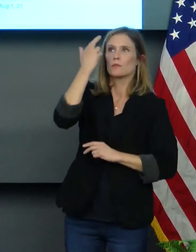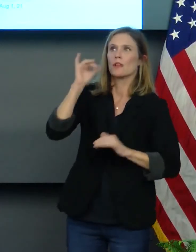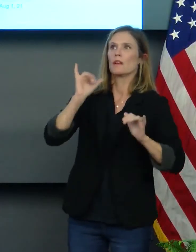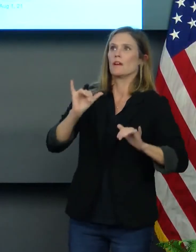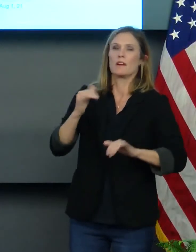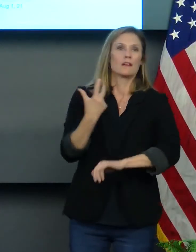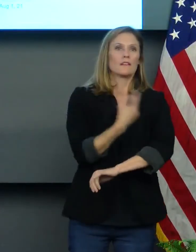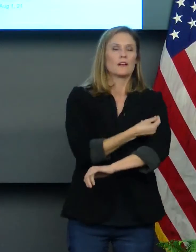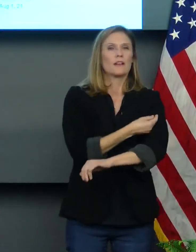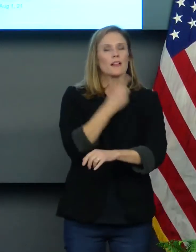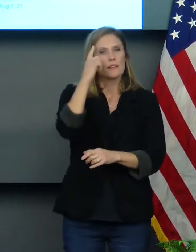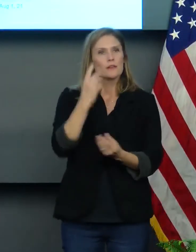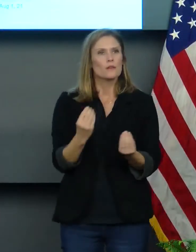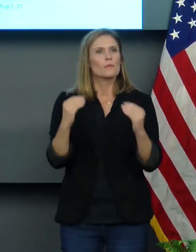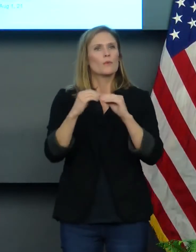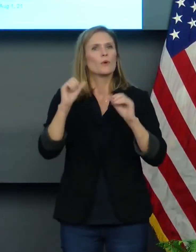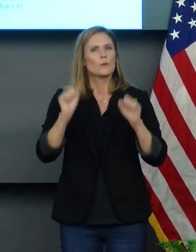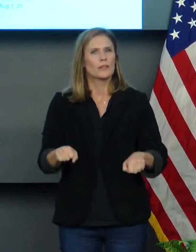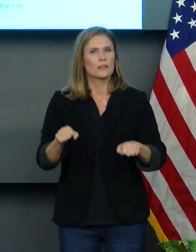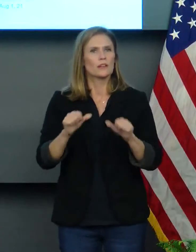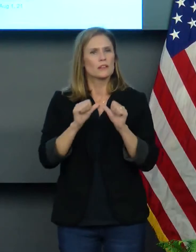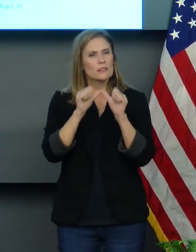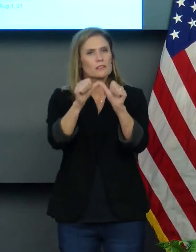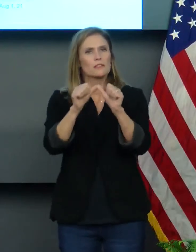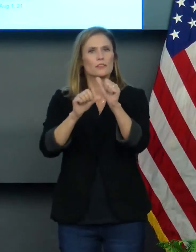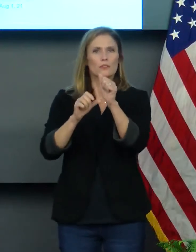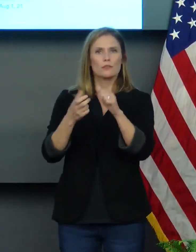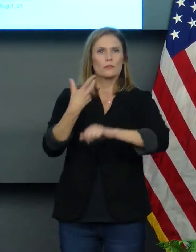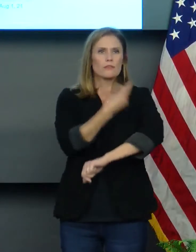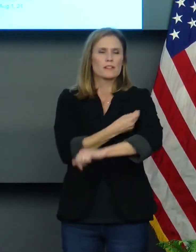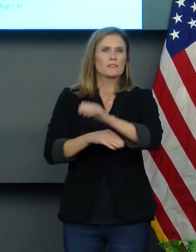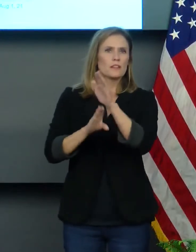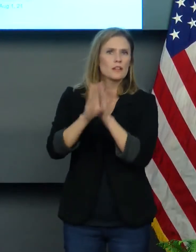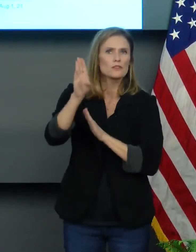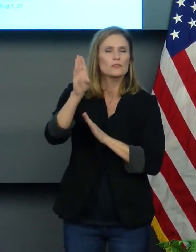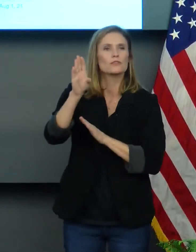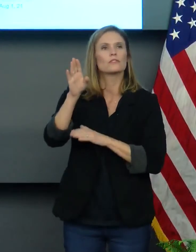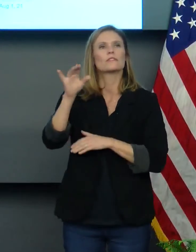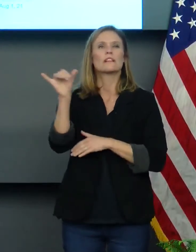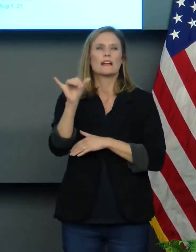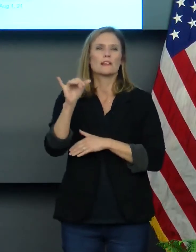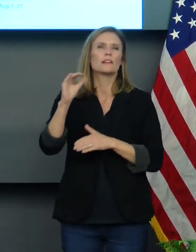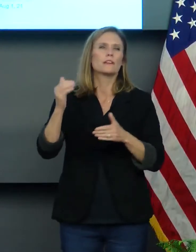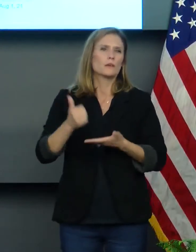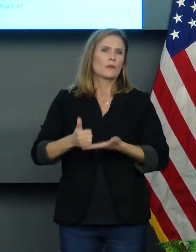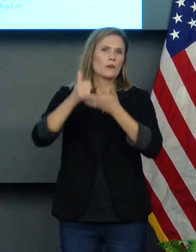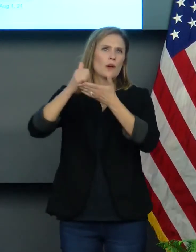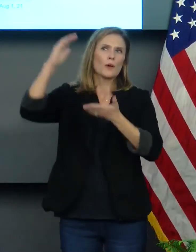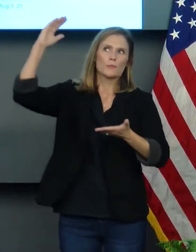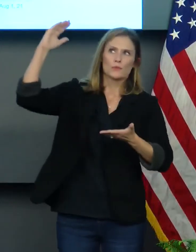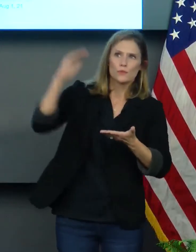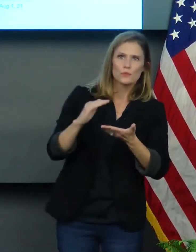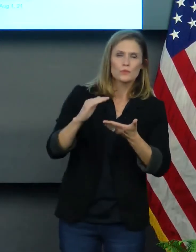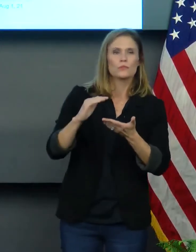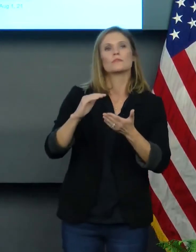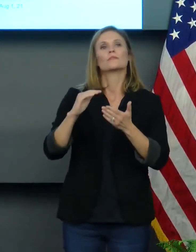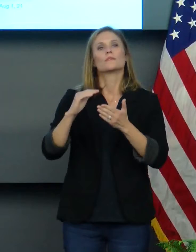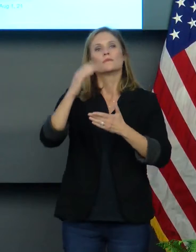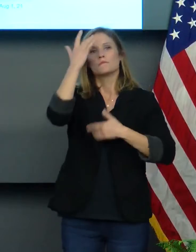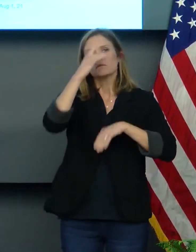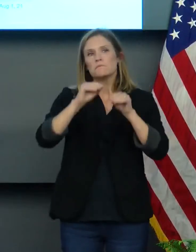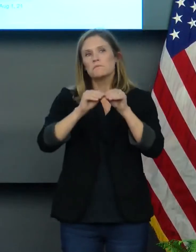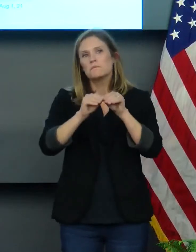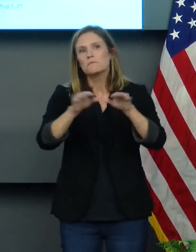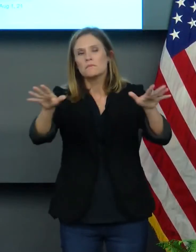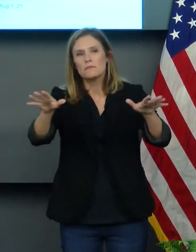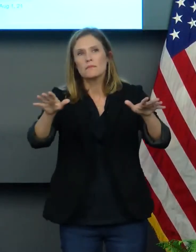think the more that we can continue this increase in vaccinations, it likely will help decrease the duration of the surge. It certainly will help protect